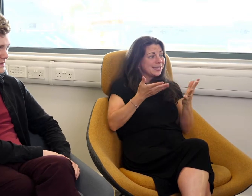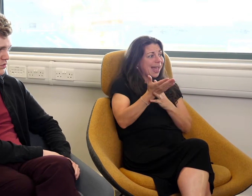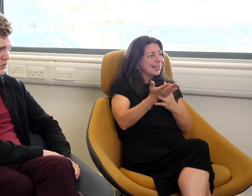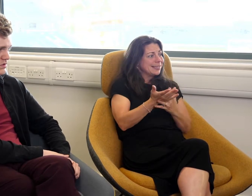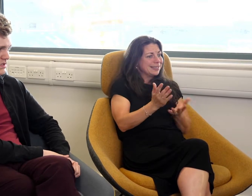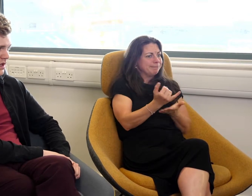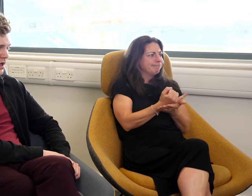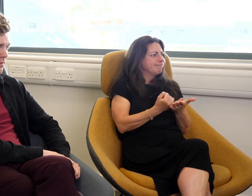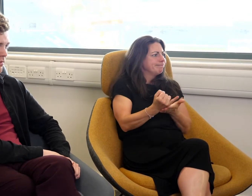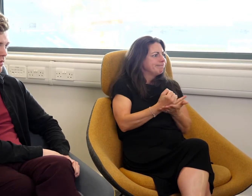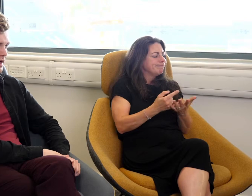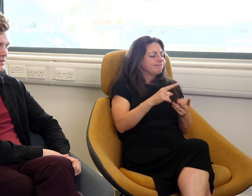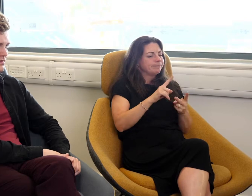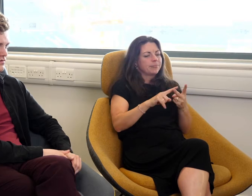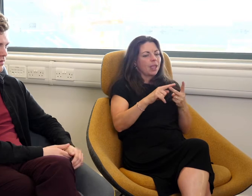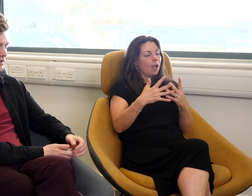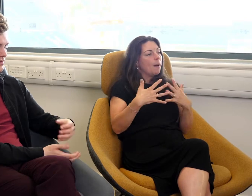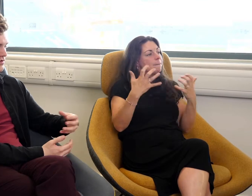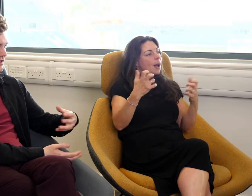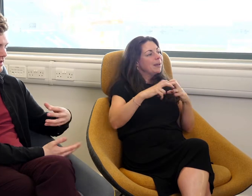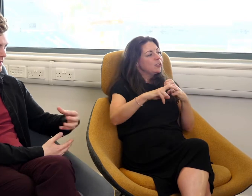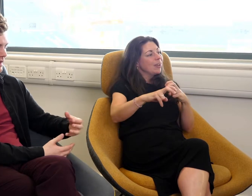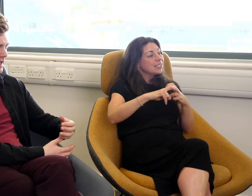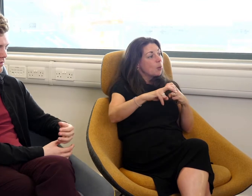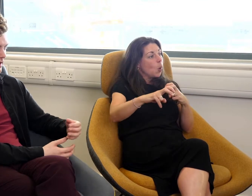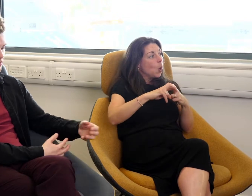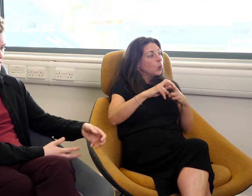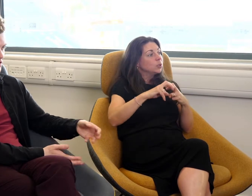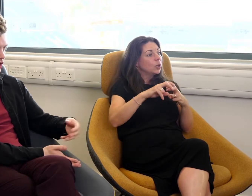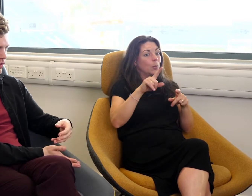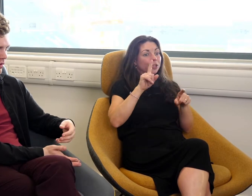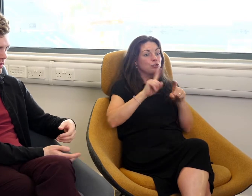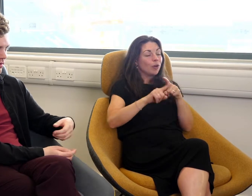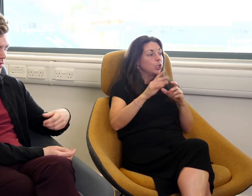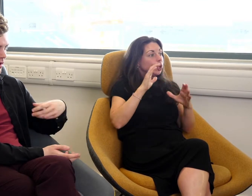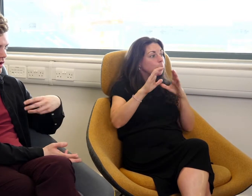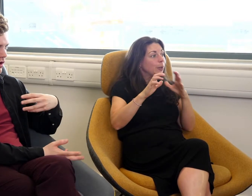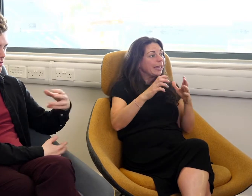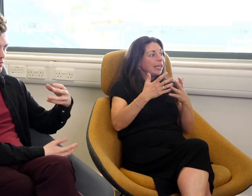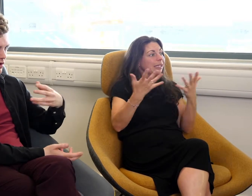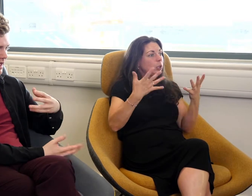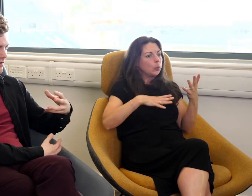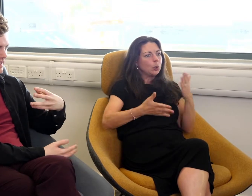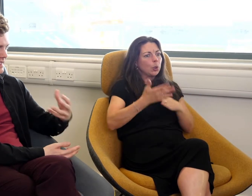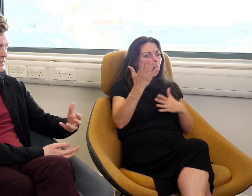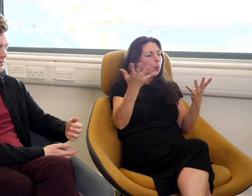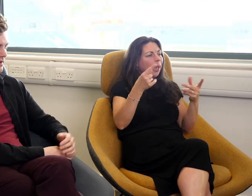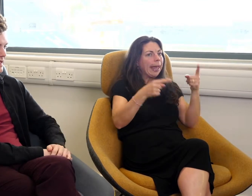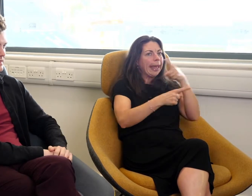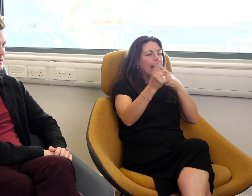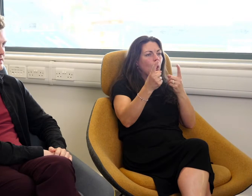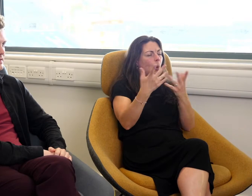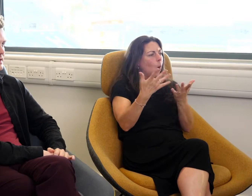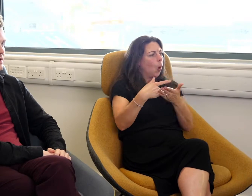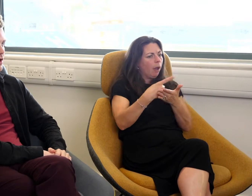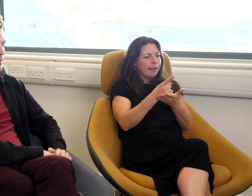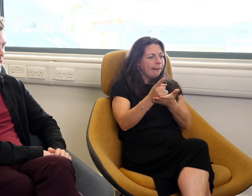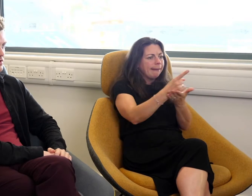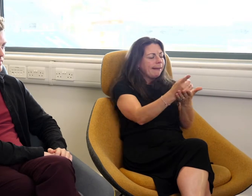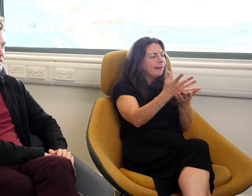transport, where when trying to communicate where you're trying to go or looking at how to get certain places, that was really useful